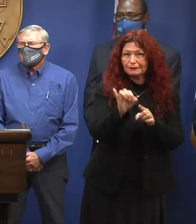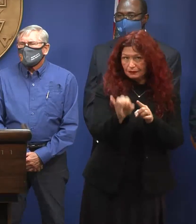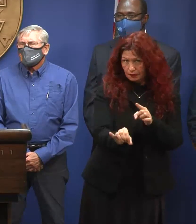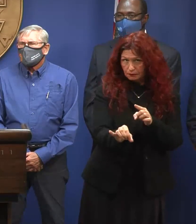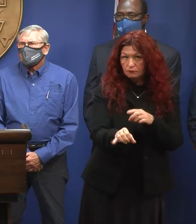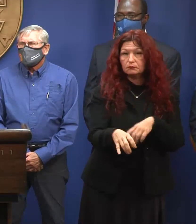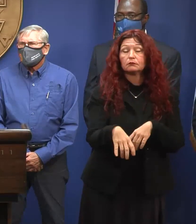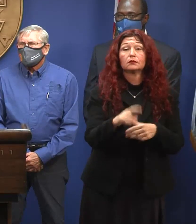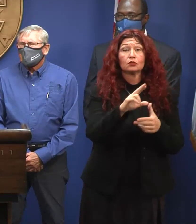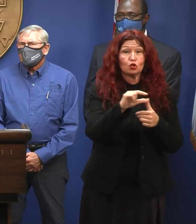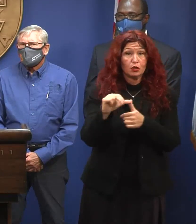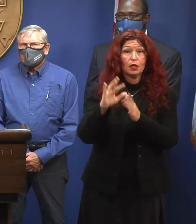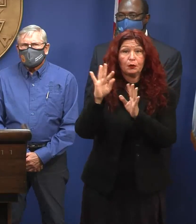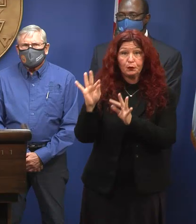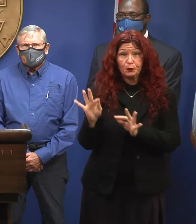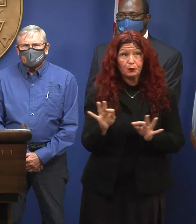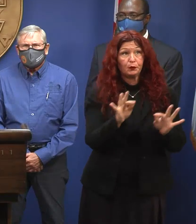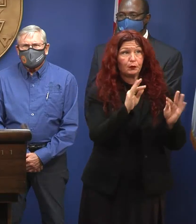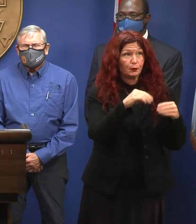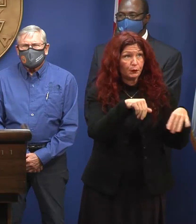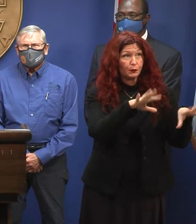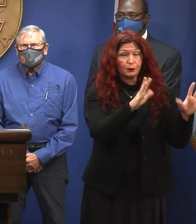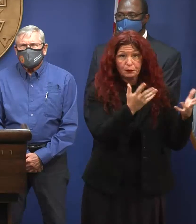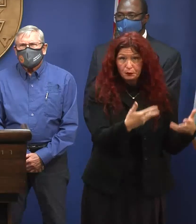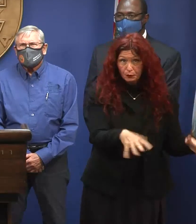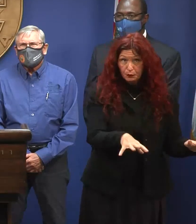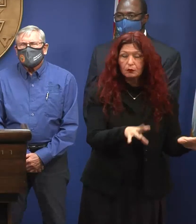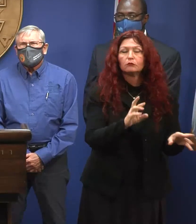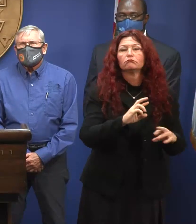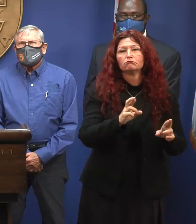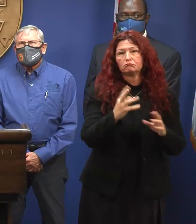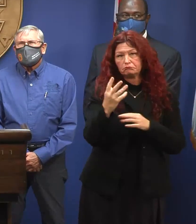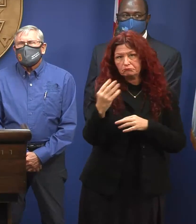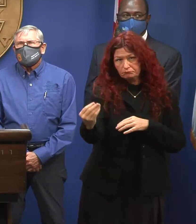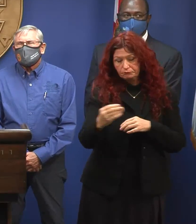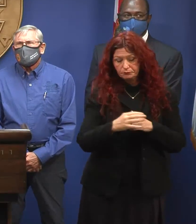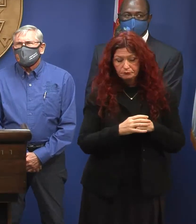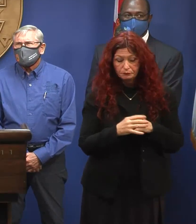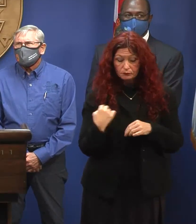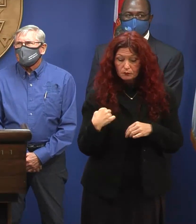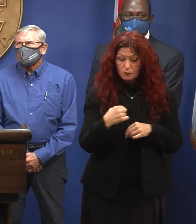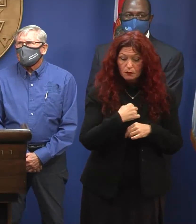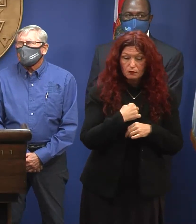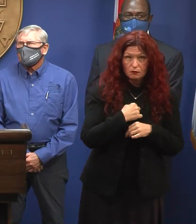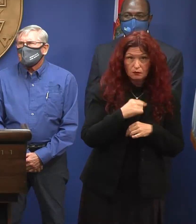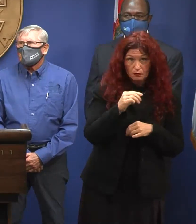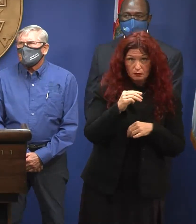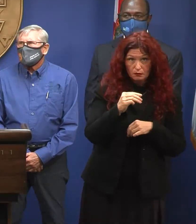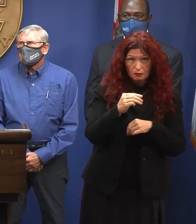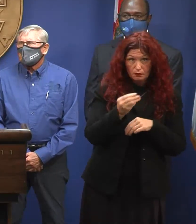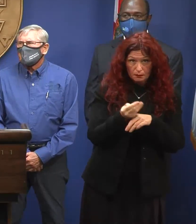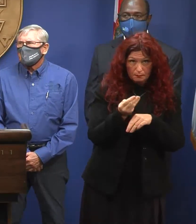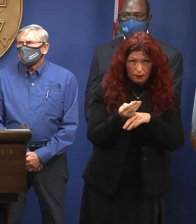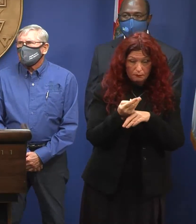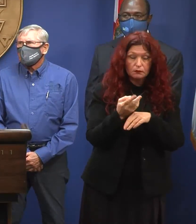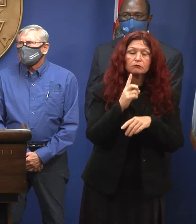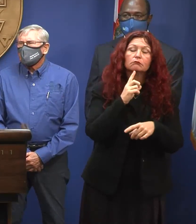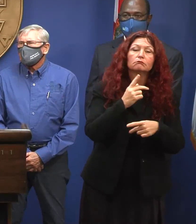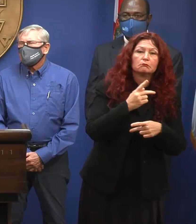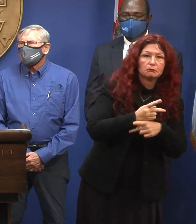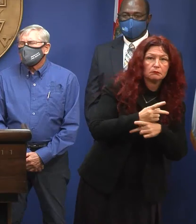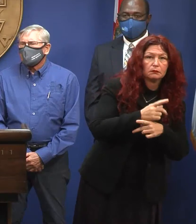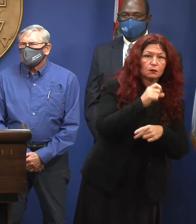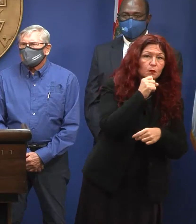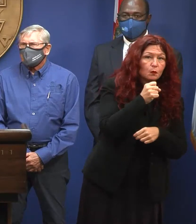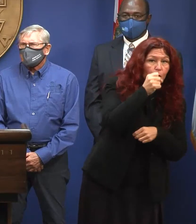the roads again. The county's priority will be serving our elderly and special needs residents first. So it's important that